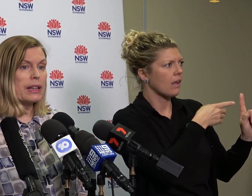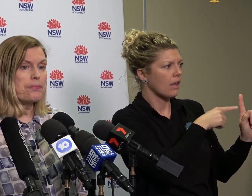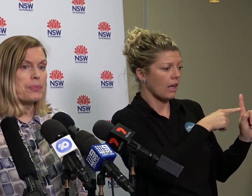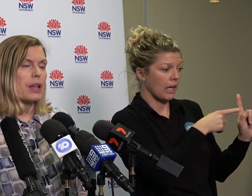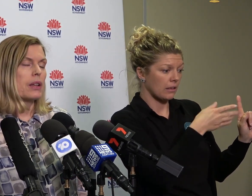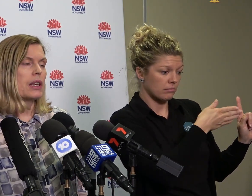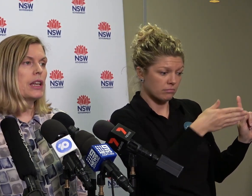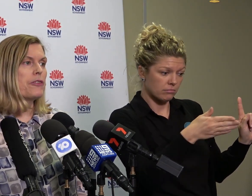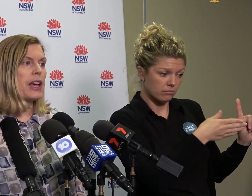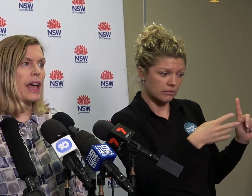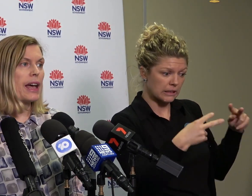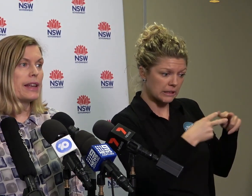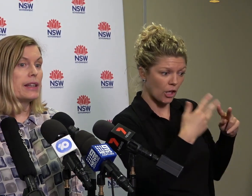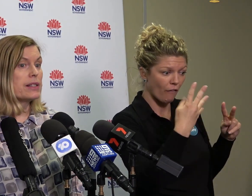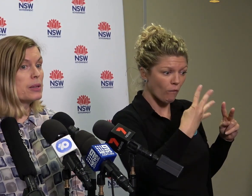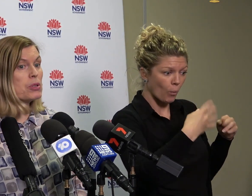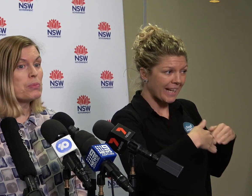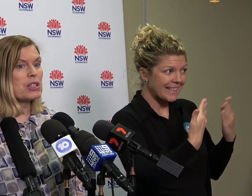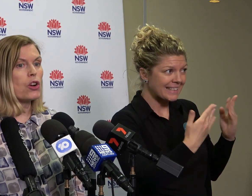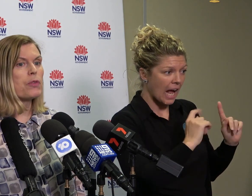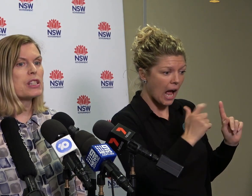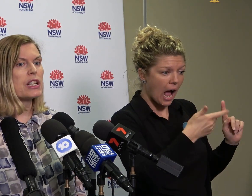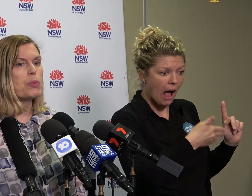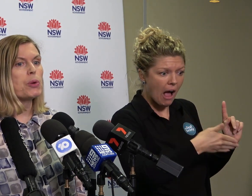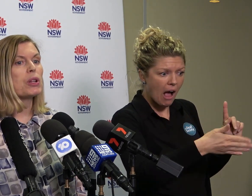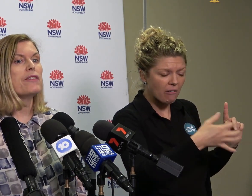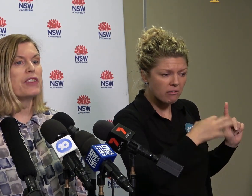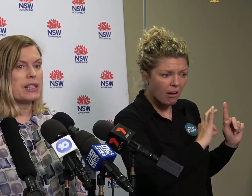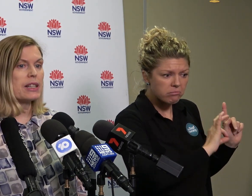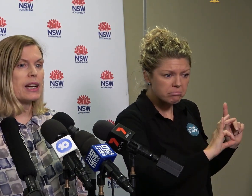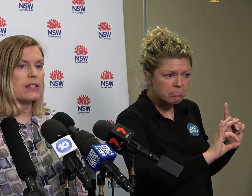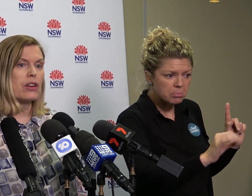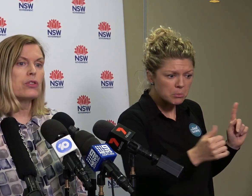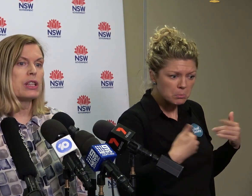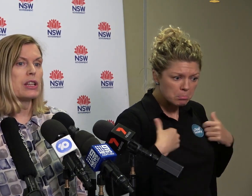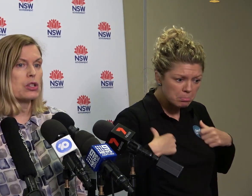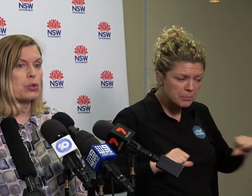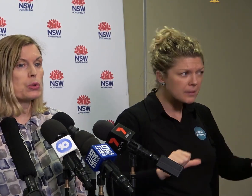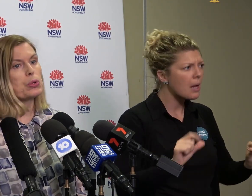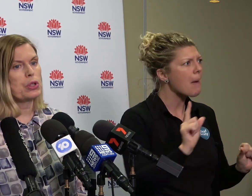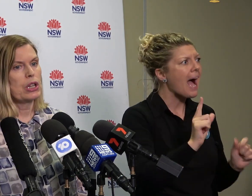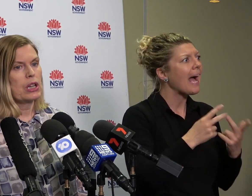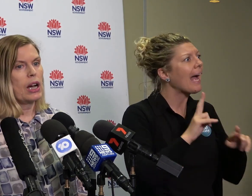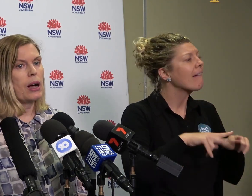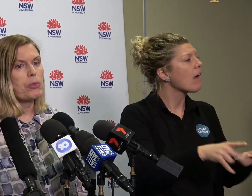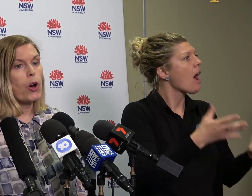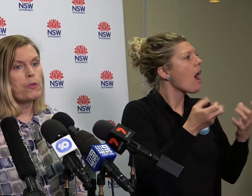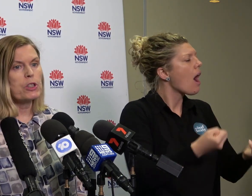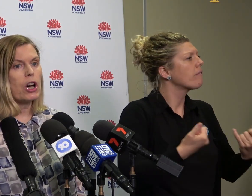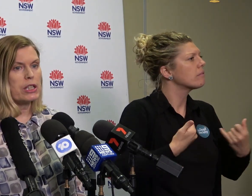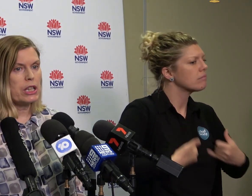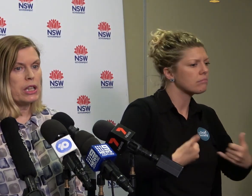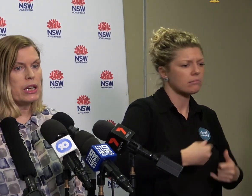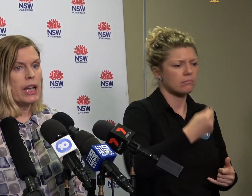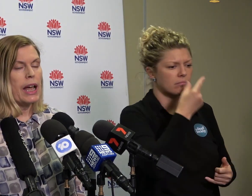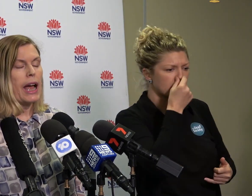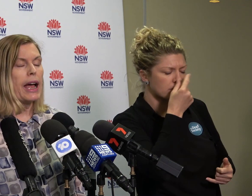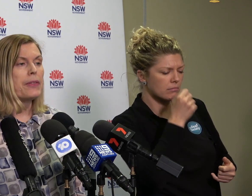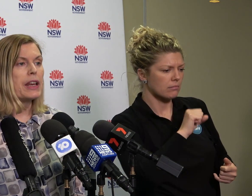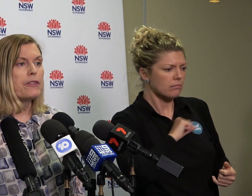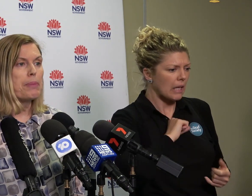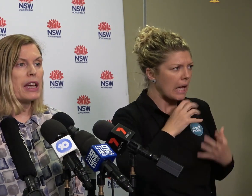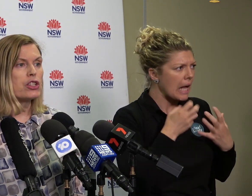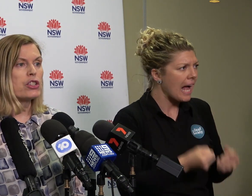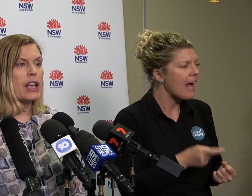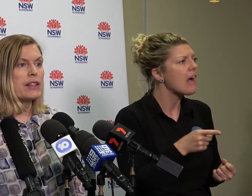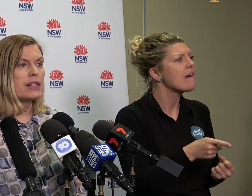all clear. If they had any symptoms, then obviously we will investigate those and exclude COVID-19.